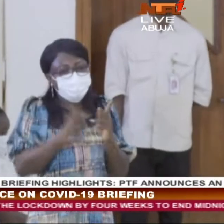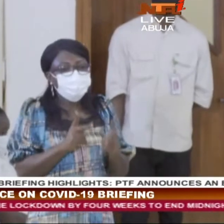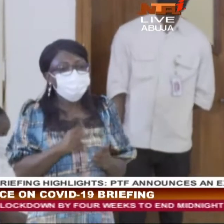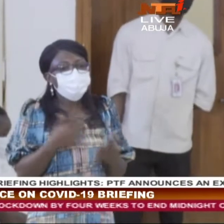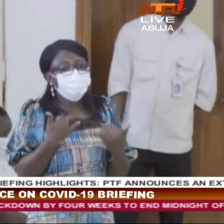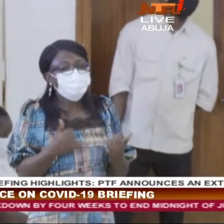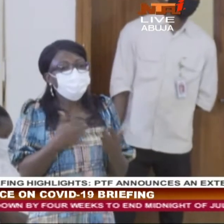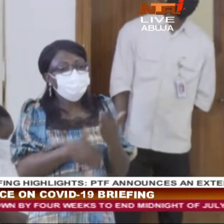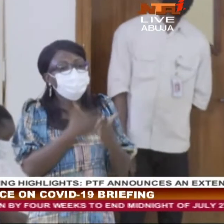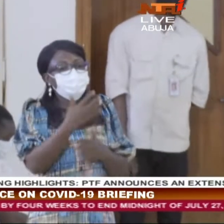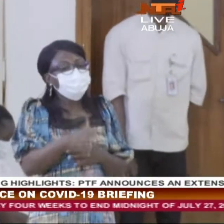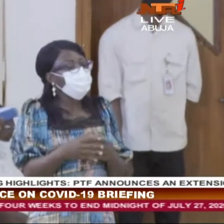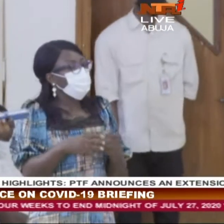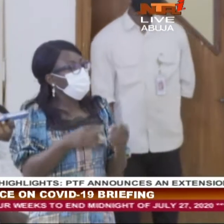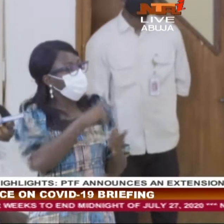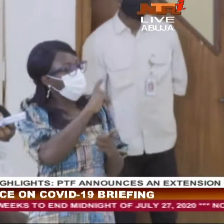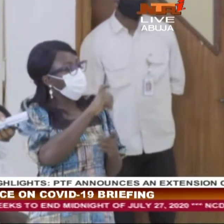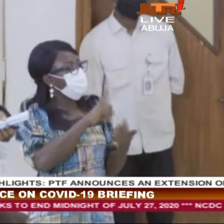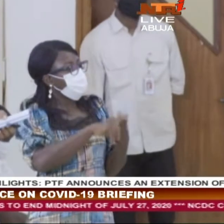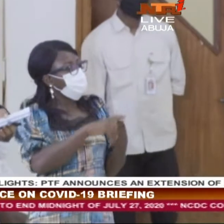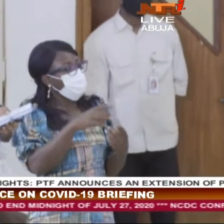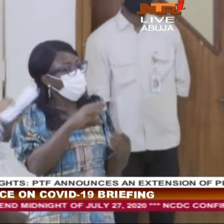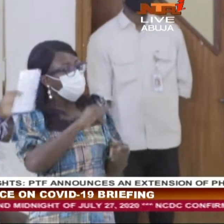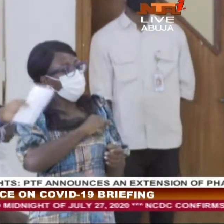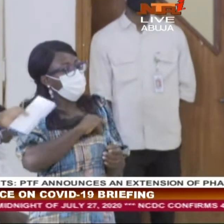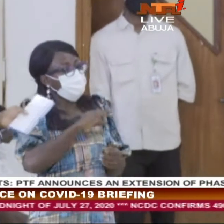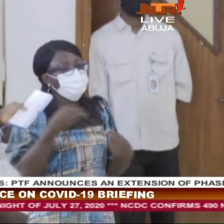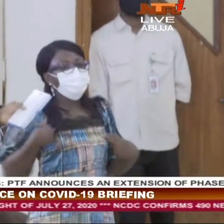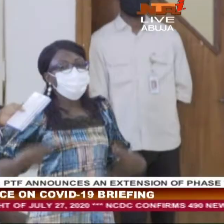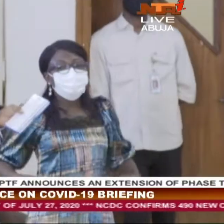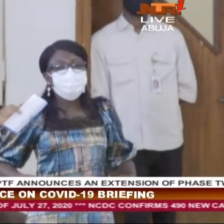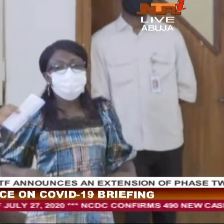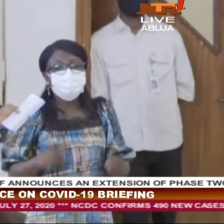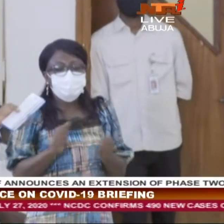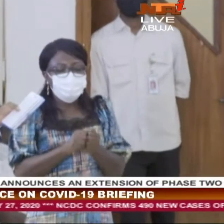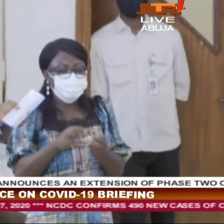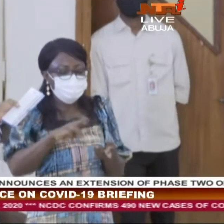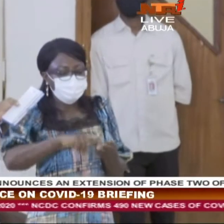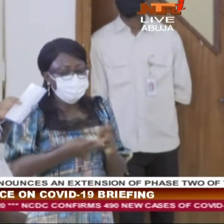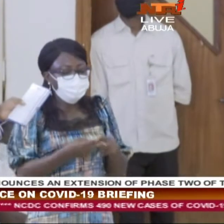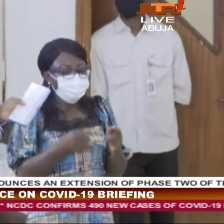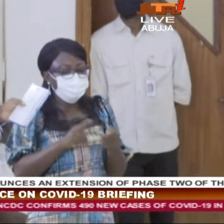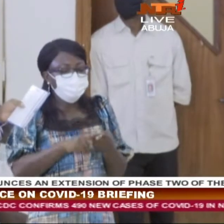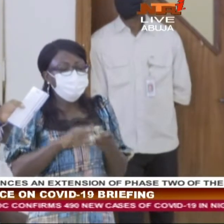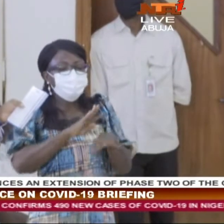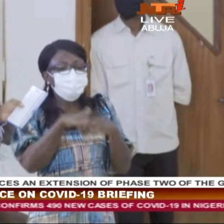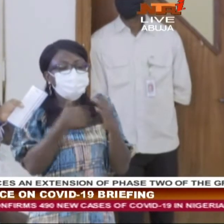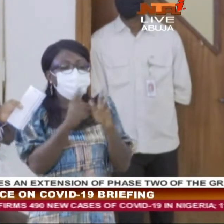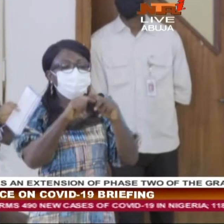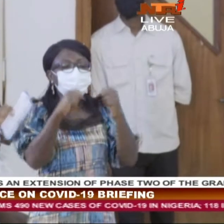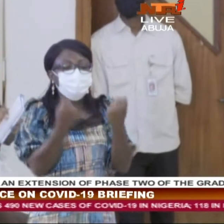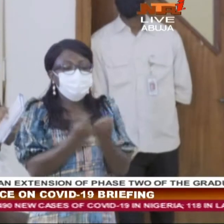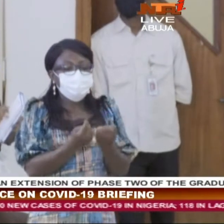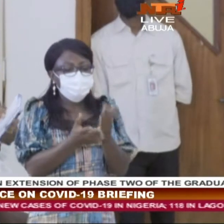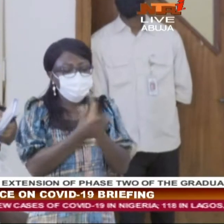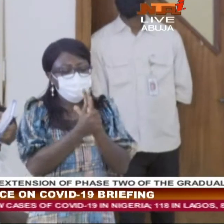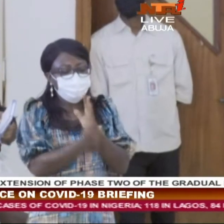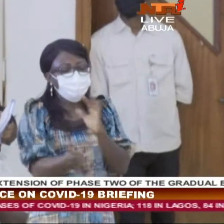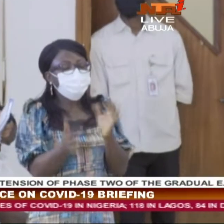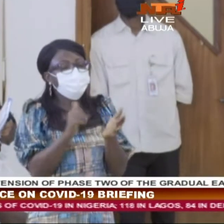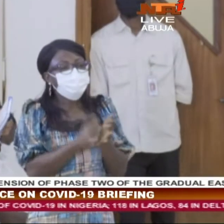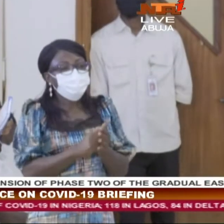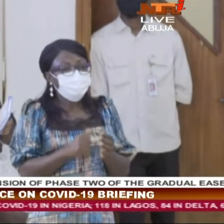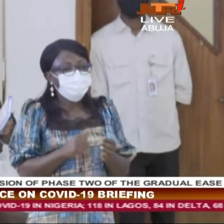of Health. Sir, regarding the team of experts inaugurated, headed